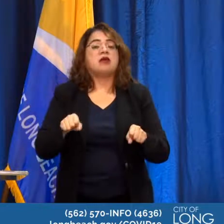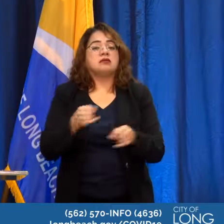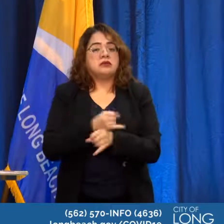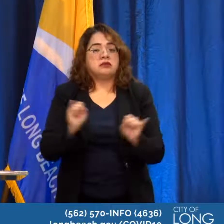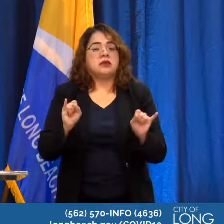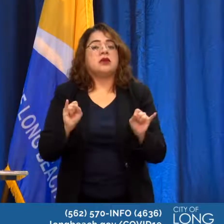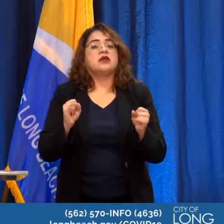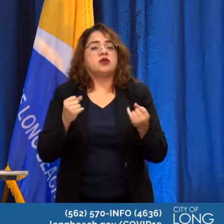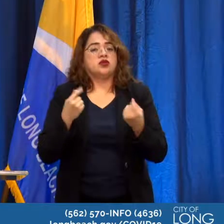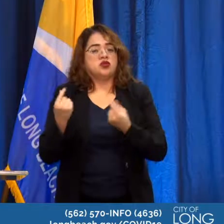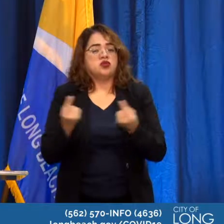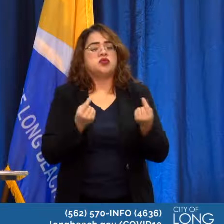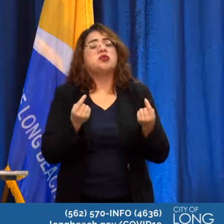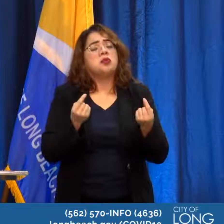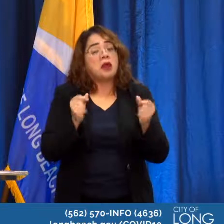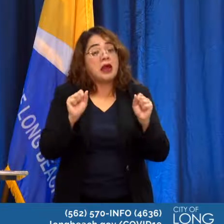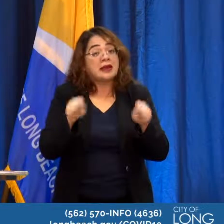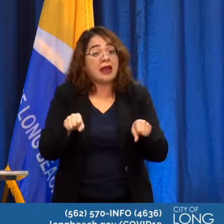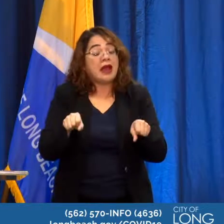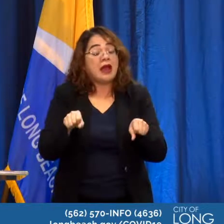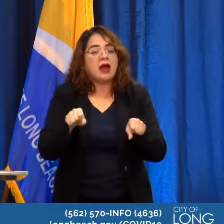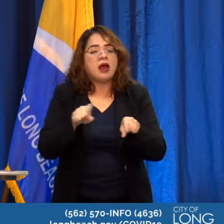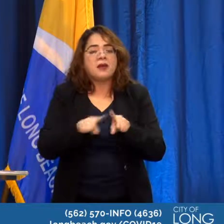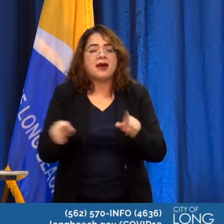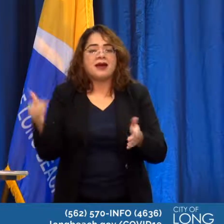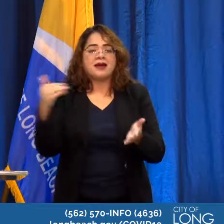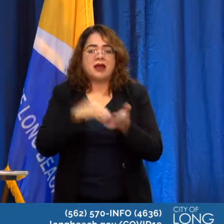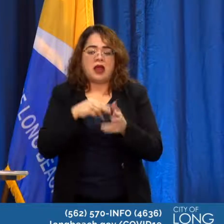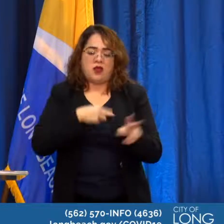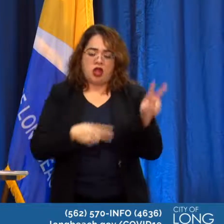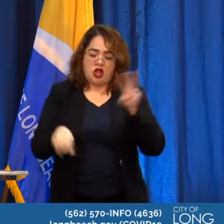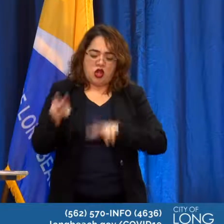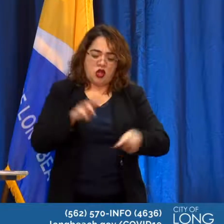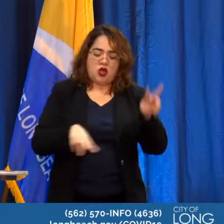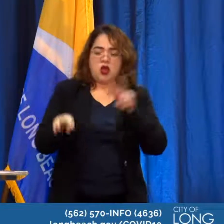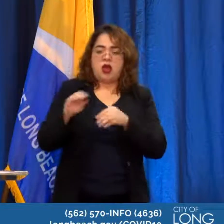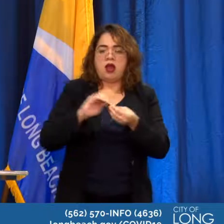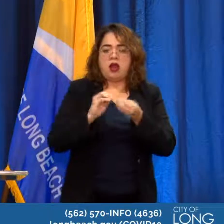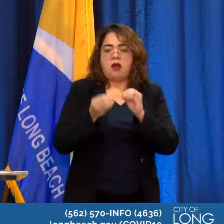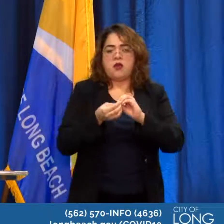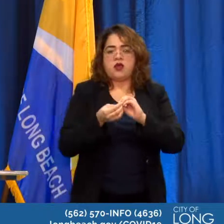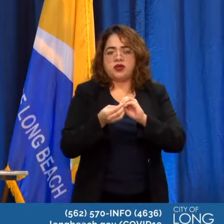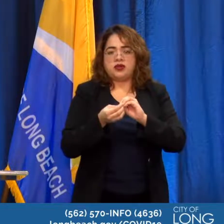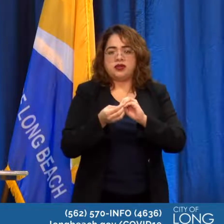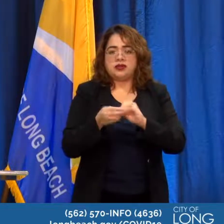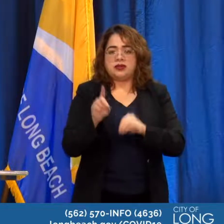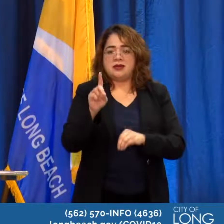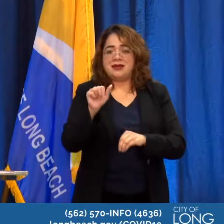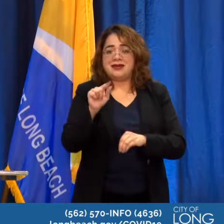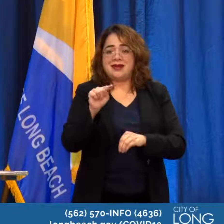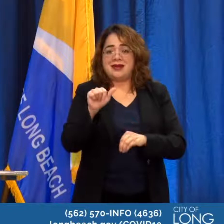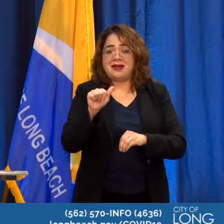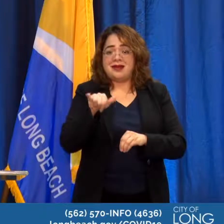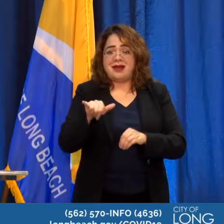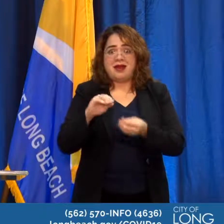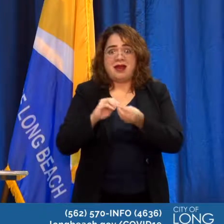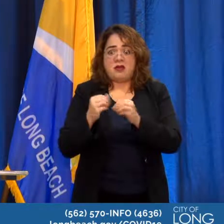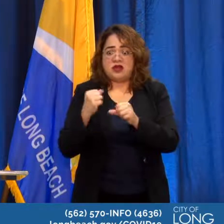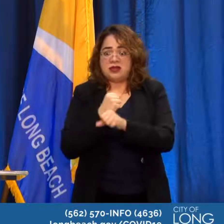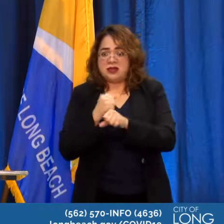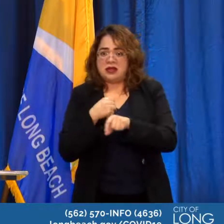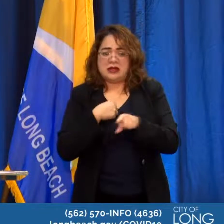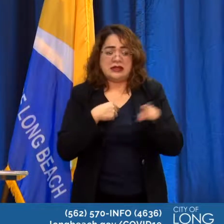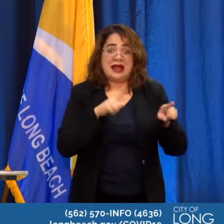own. However, our cases are going up, and we're paying attention to the same, to the same data that LA County is paying attention